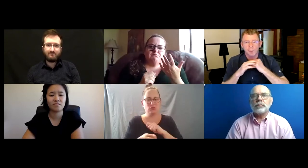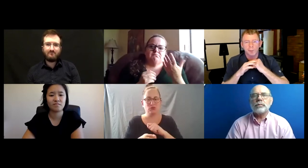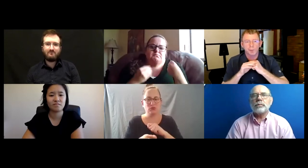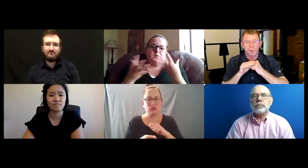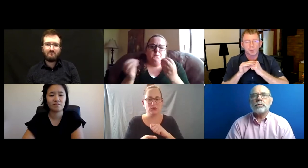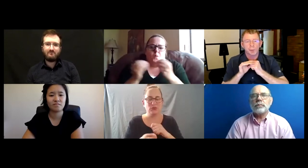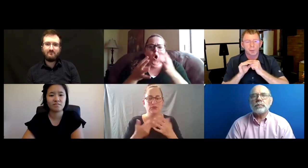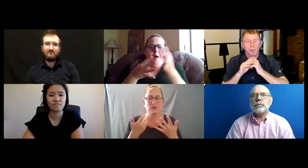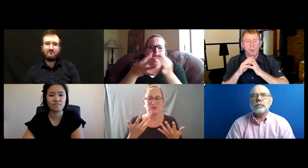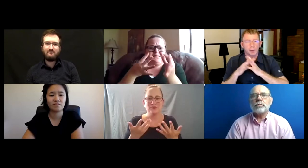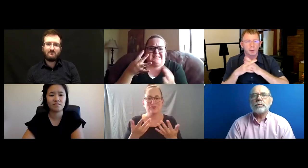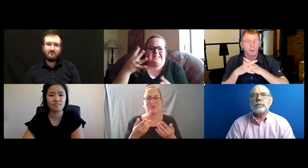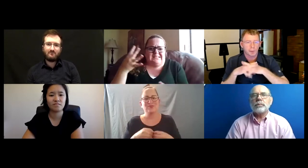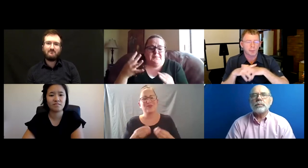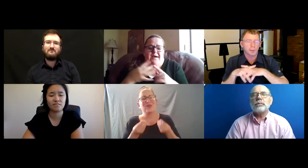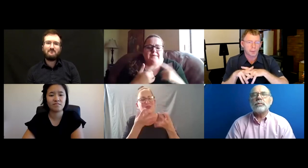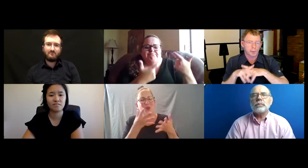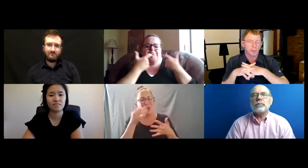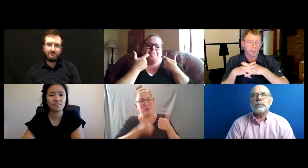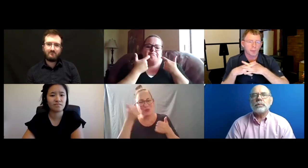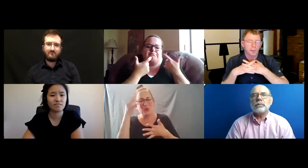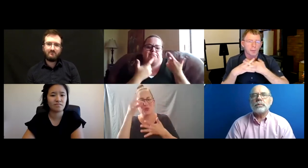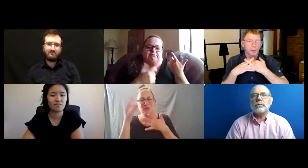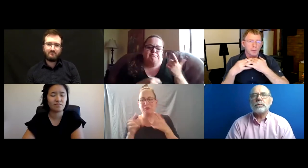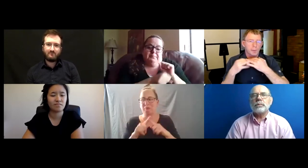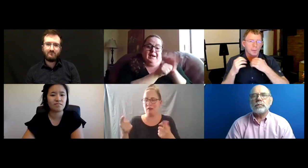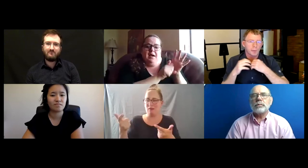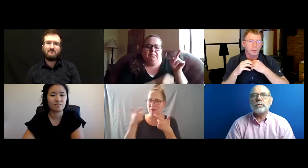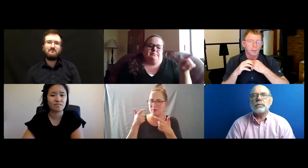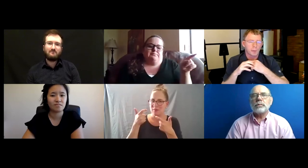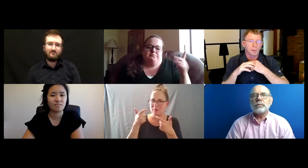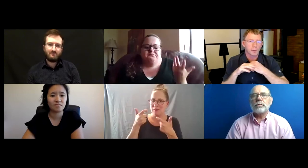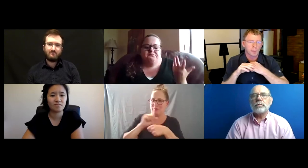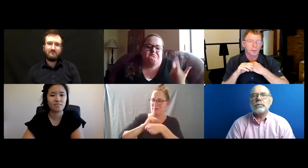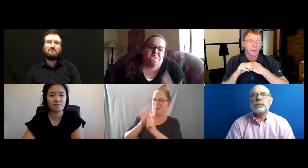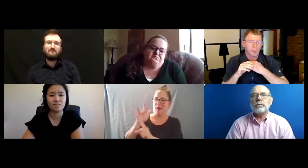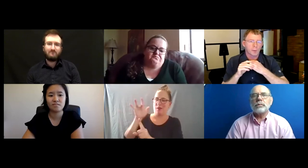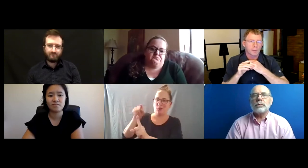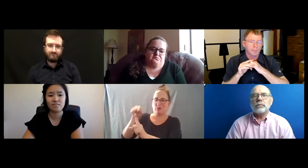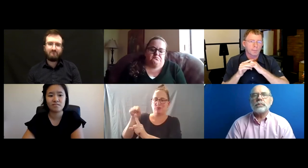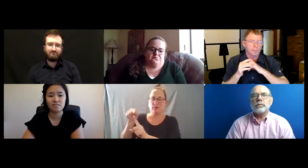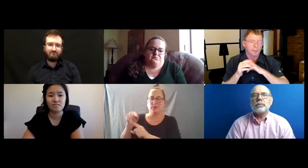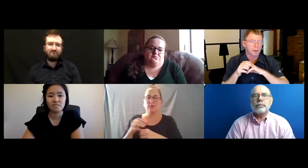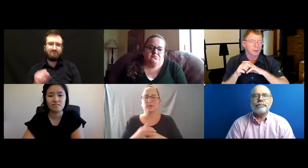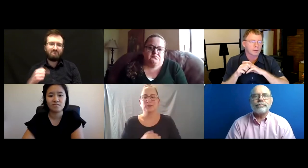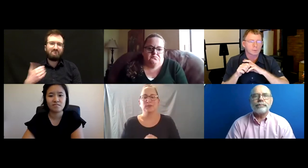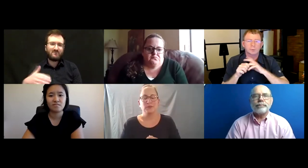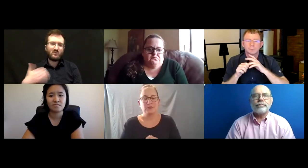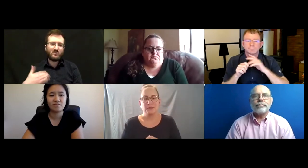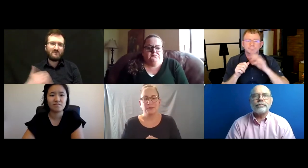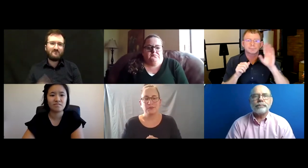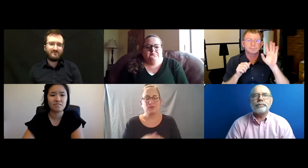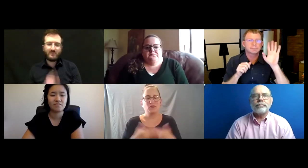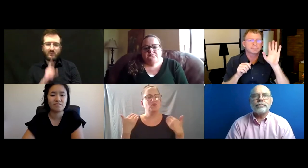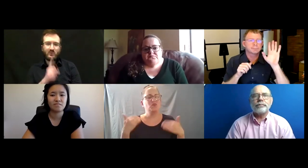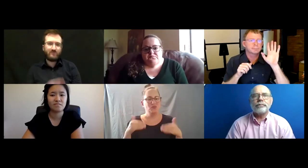That is one change. I would like to see there be more options. And hopefully once the